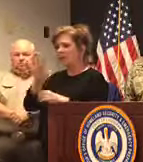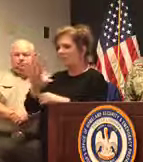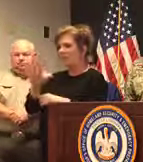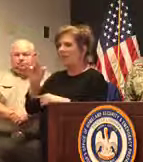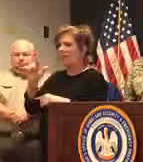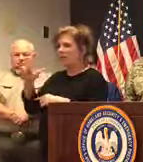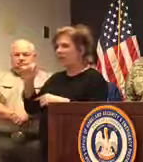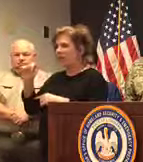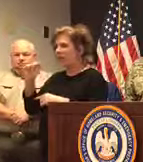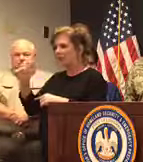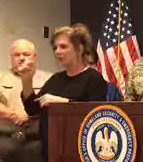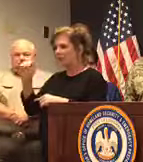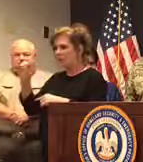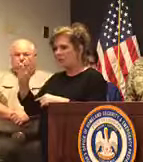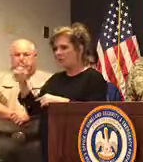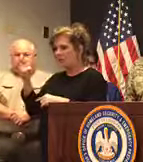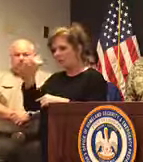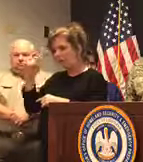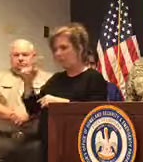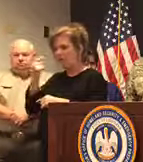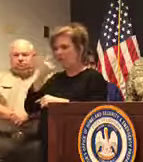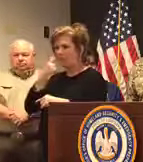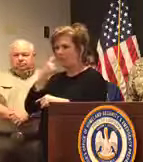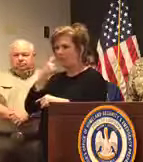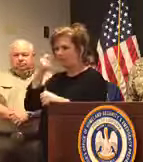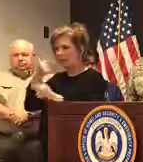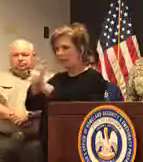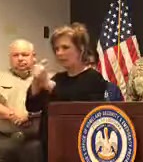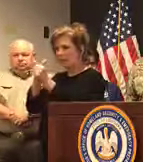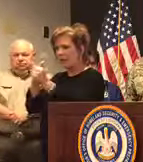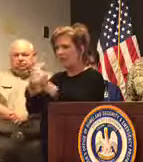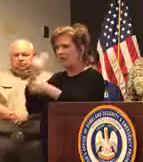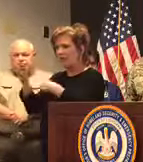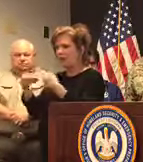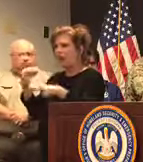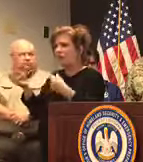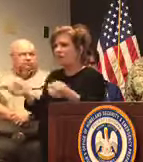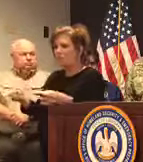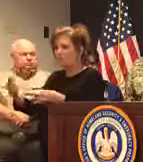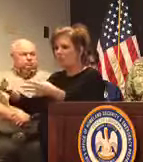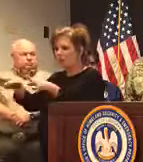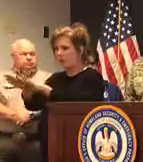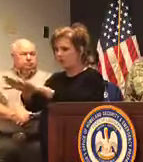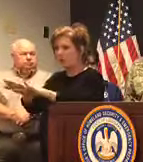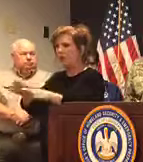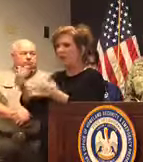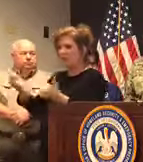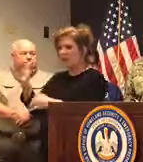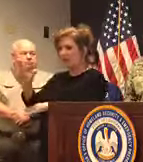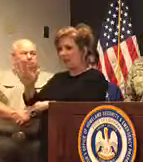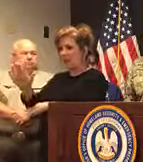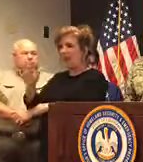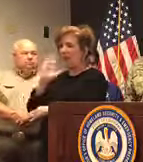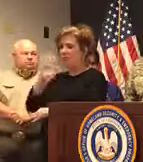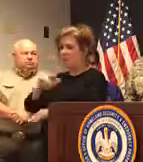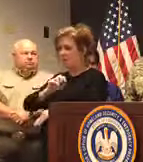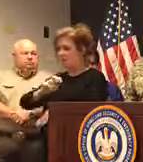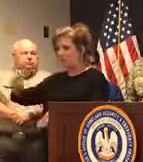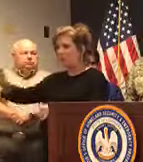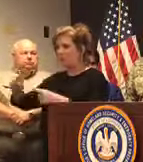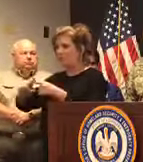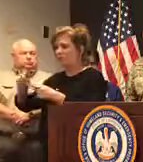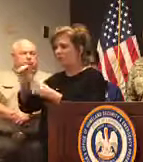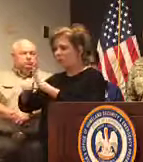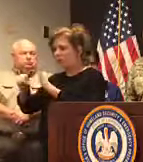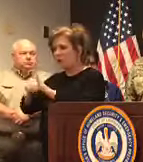the latest updates and information on road closures. This afternoon, I intend to travel to Chalmette and to New